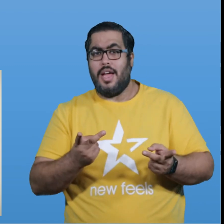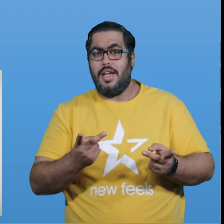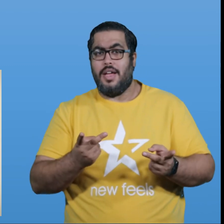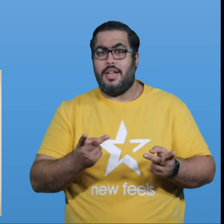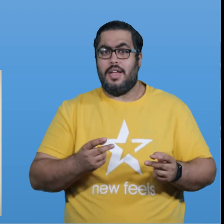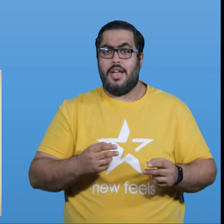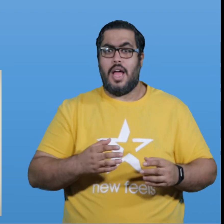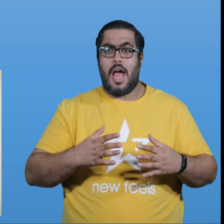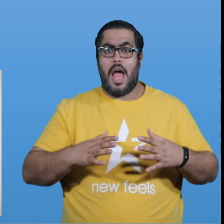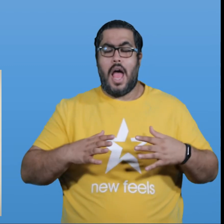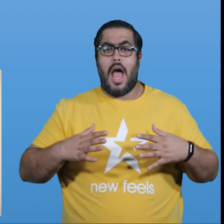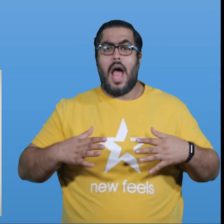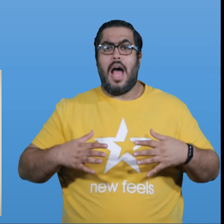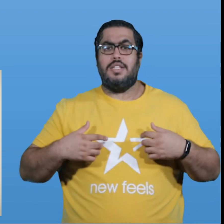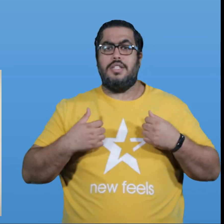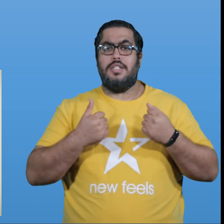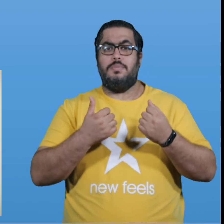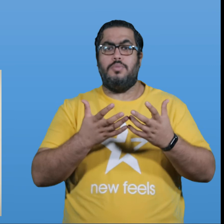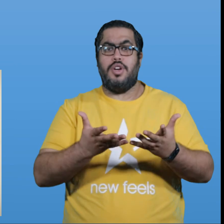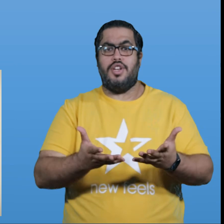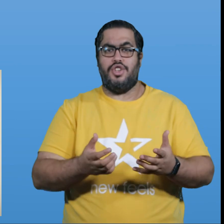school. So what was Khalid chosen for?